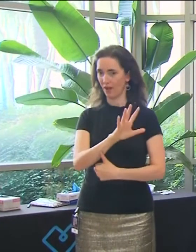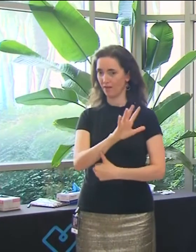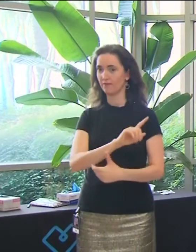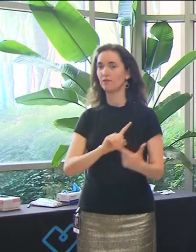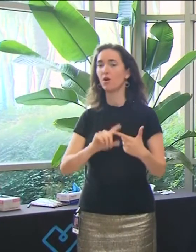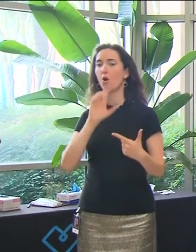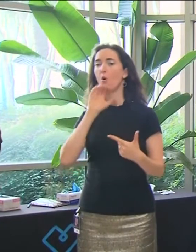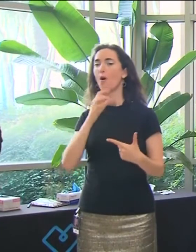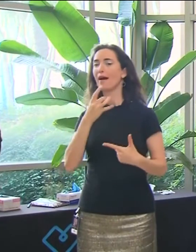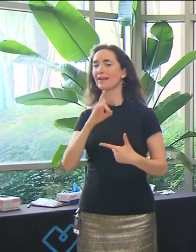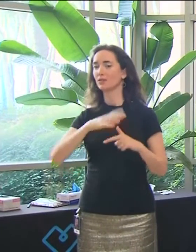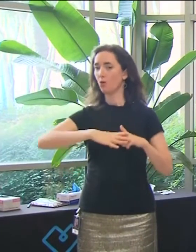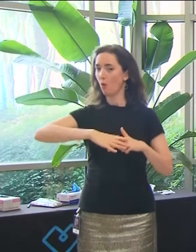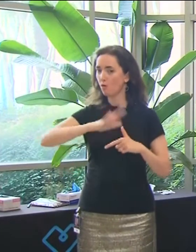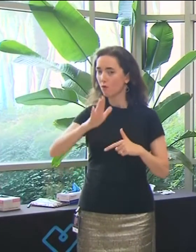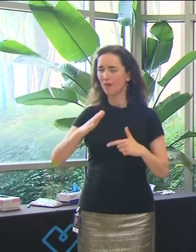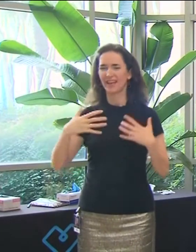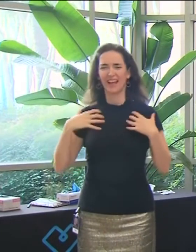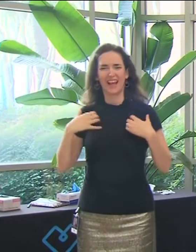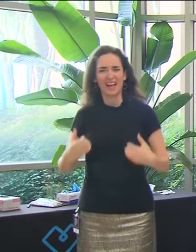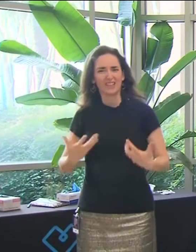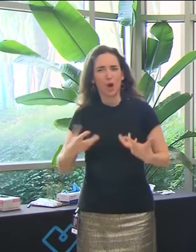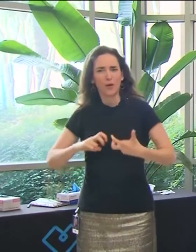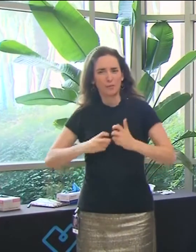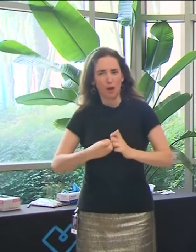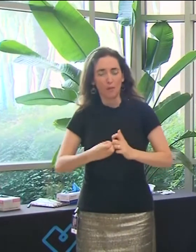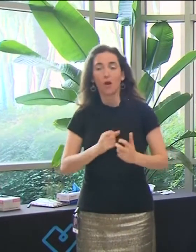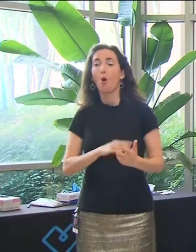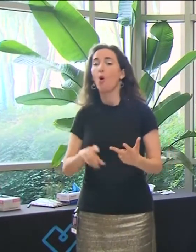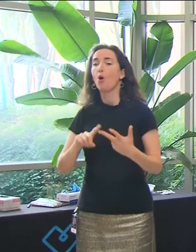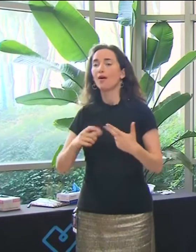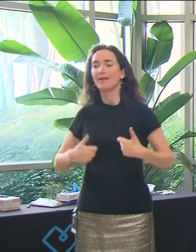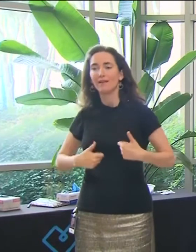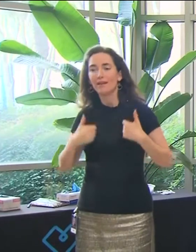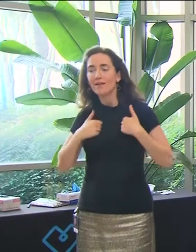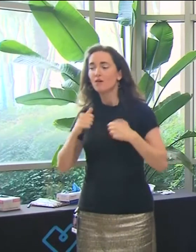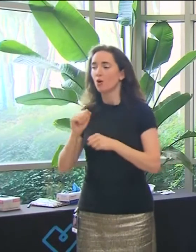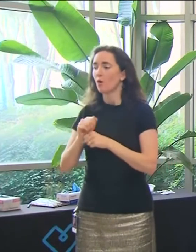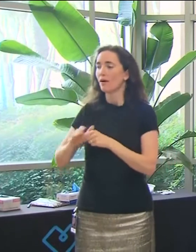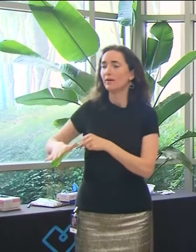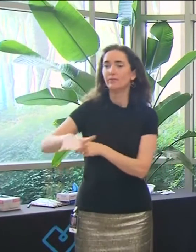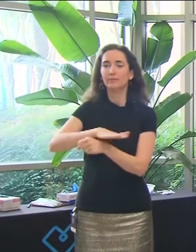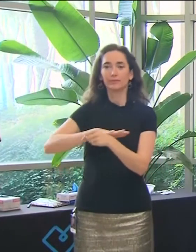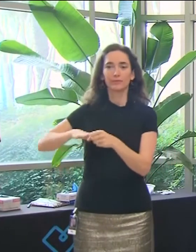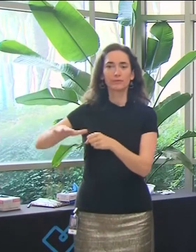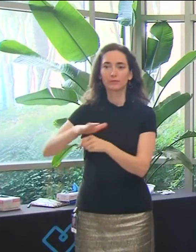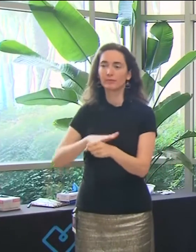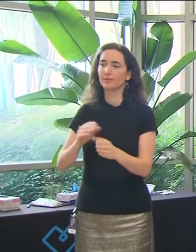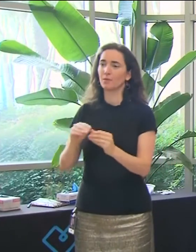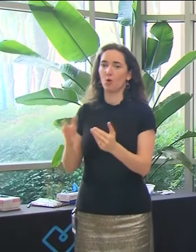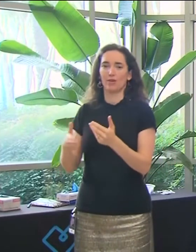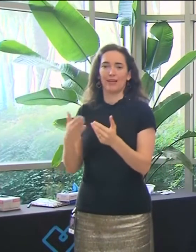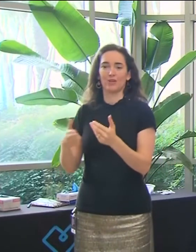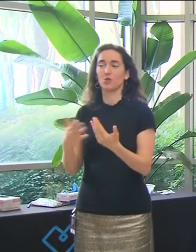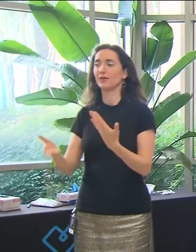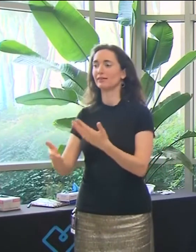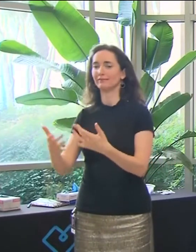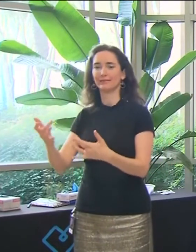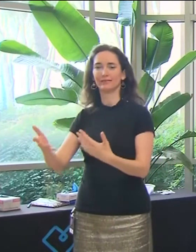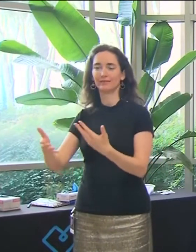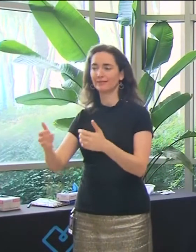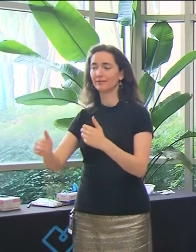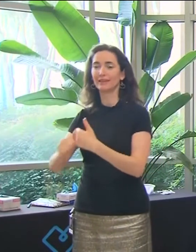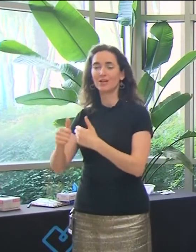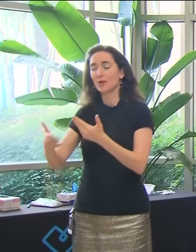that makes you more vulnerable to the disease, or if you live or work in a setting that makes you more vulnerable. And we encourage you to